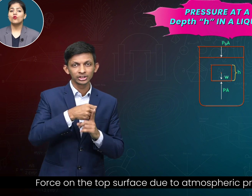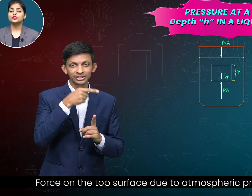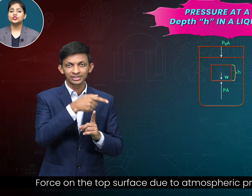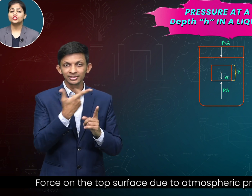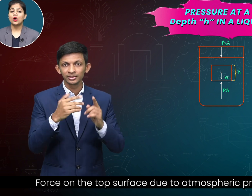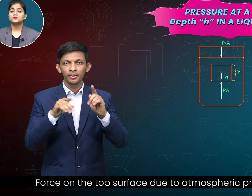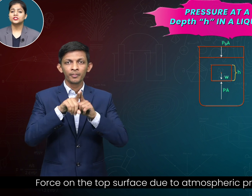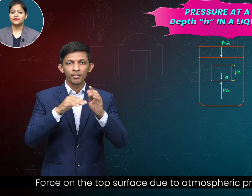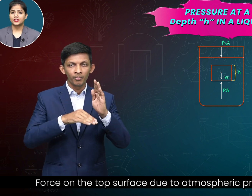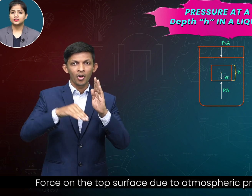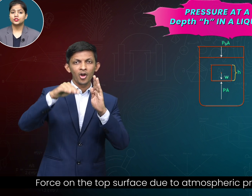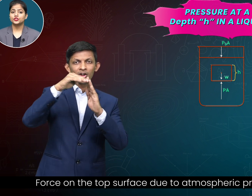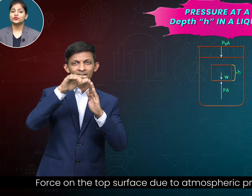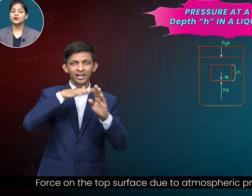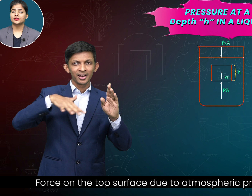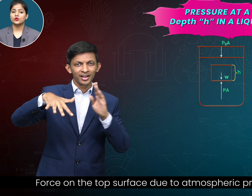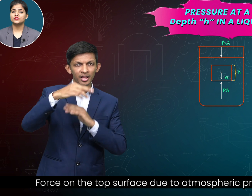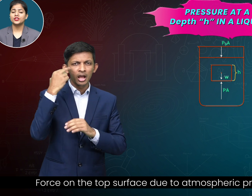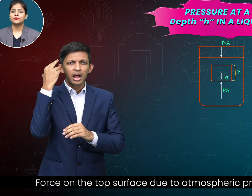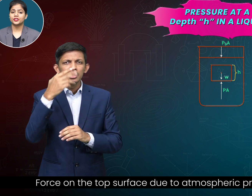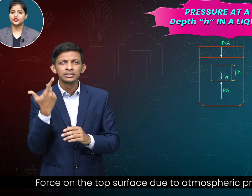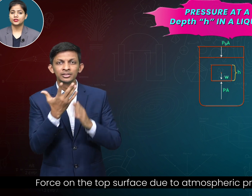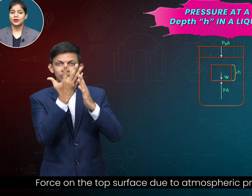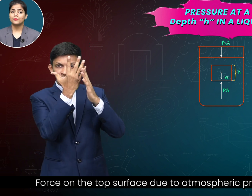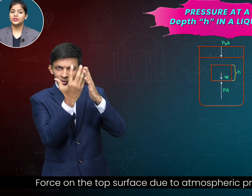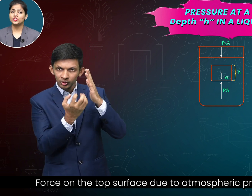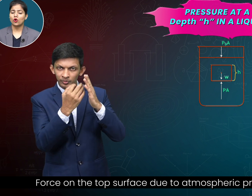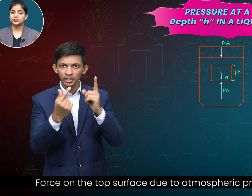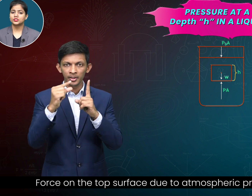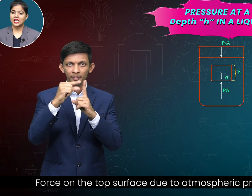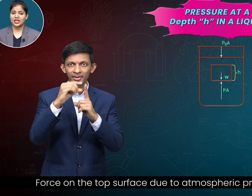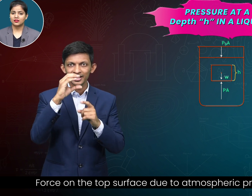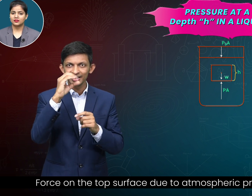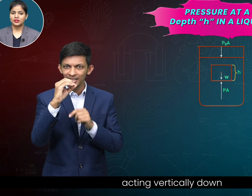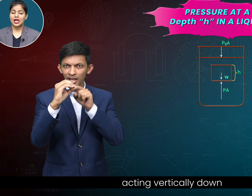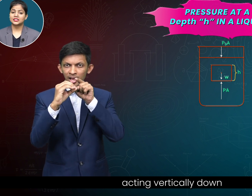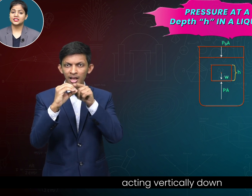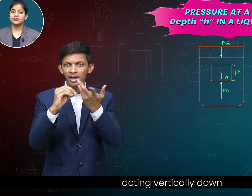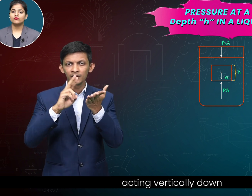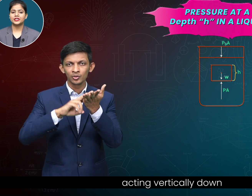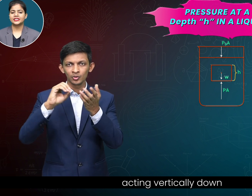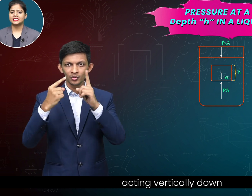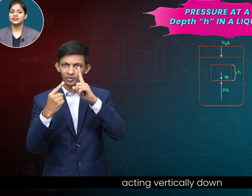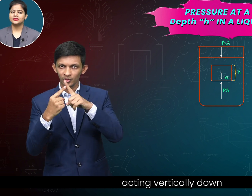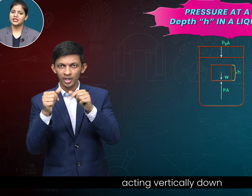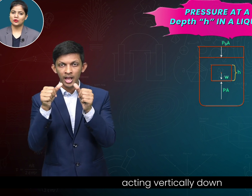force on the top surface due to atmospheric pressure P naught A acting vertically down,